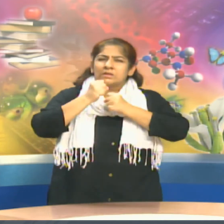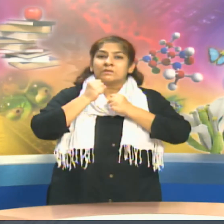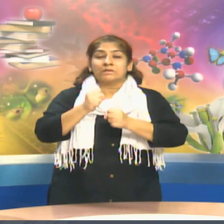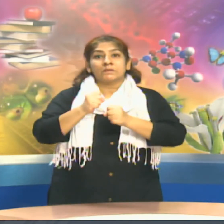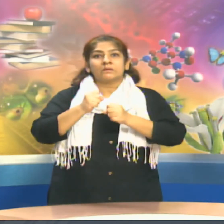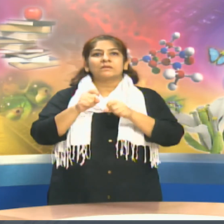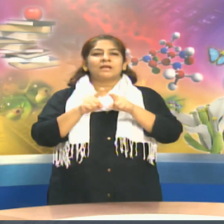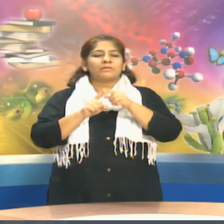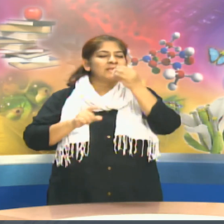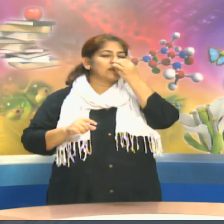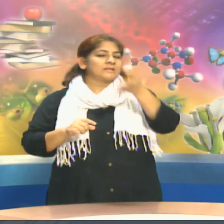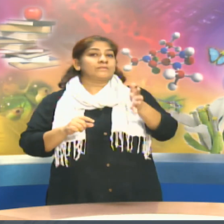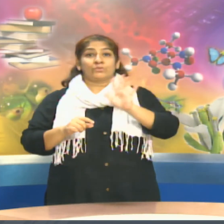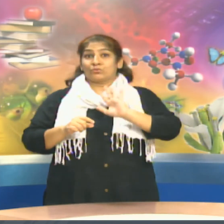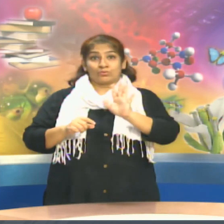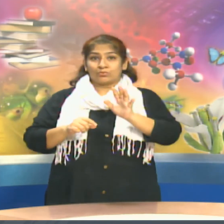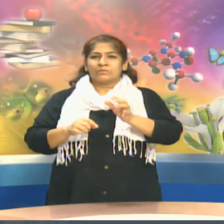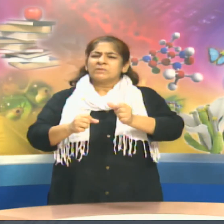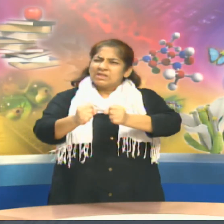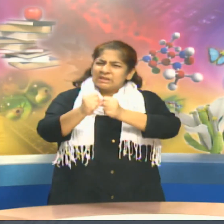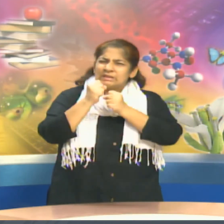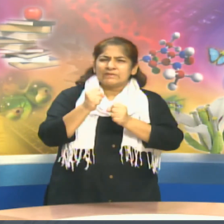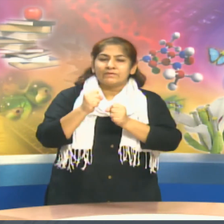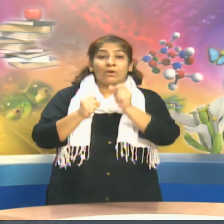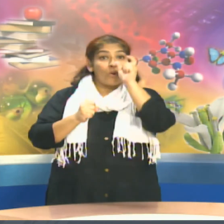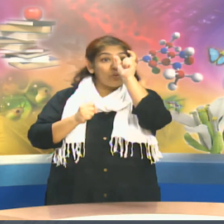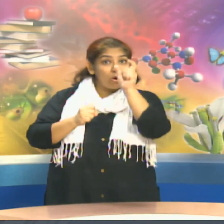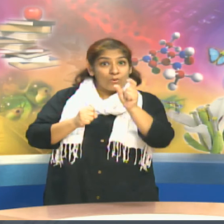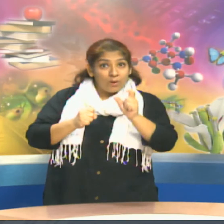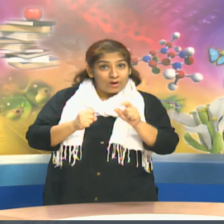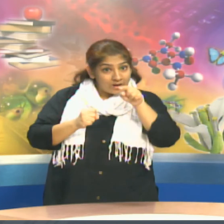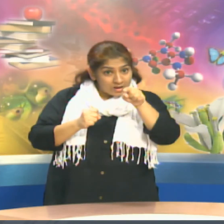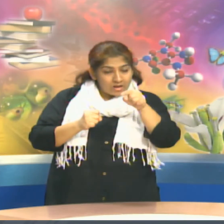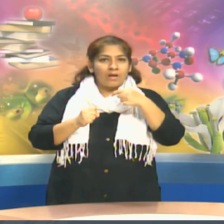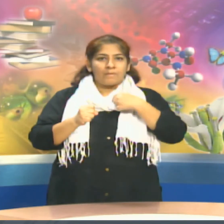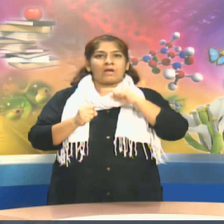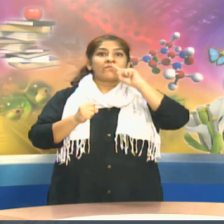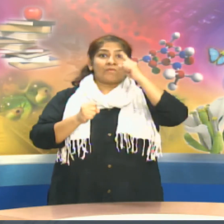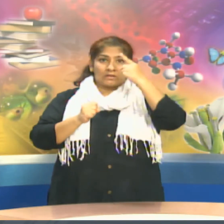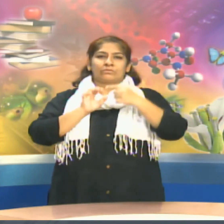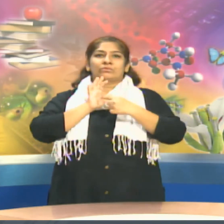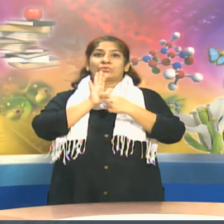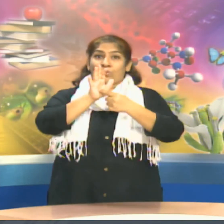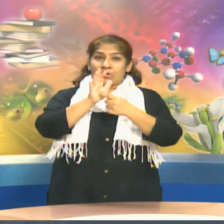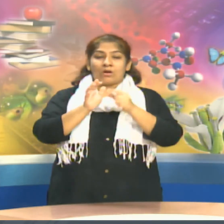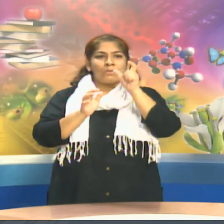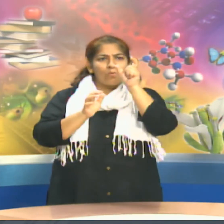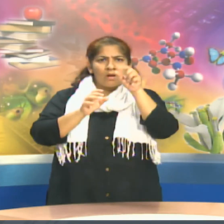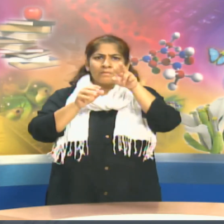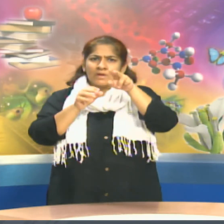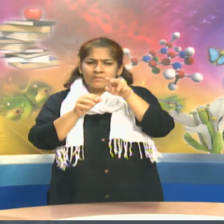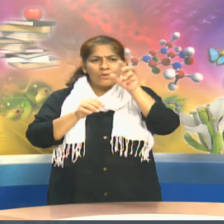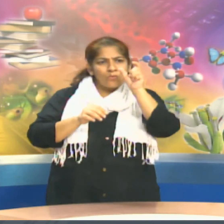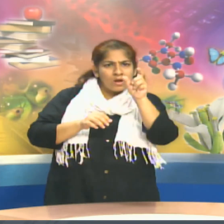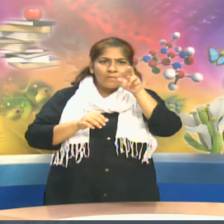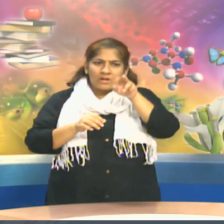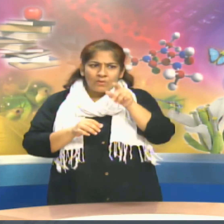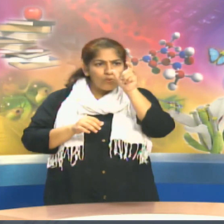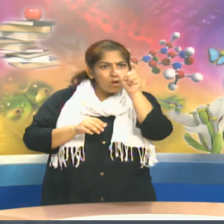These difficult words are from this lesson. So, they are little difficult from the point of view from the children. So, I will show